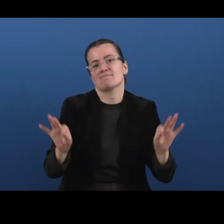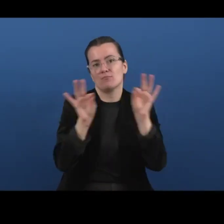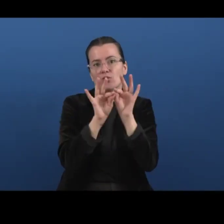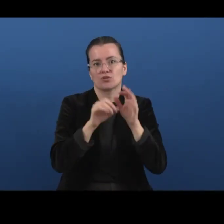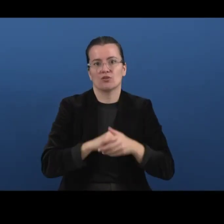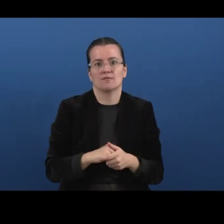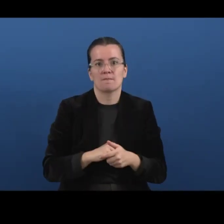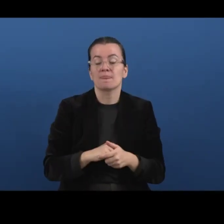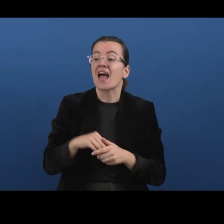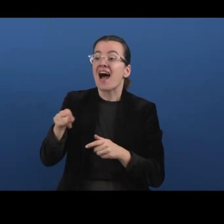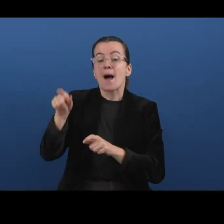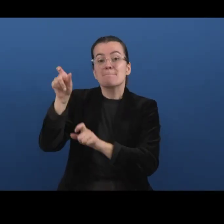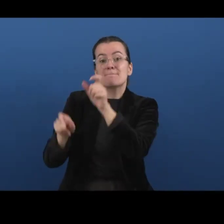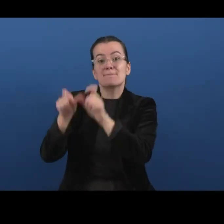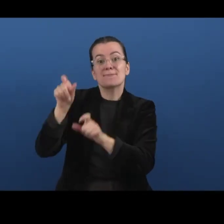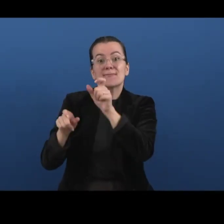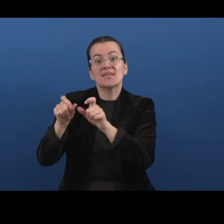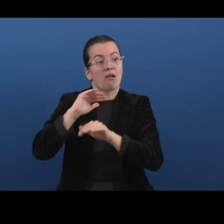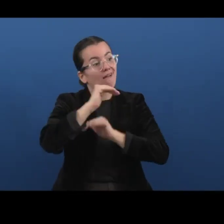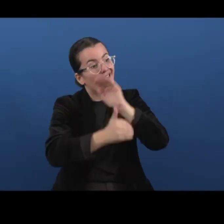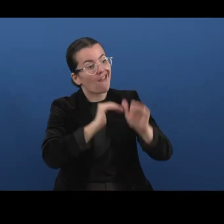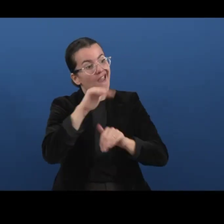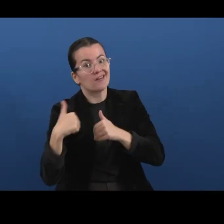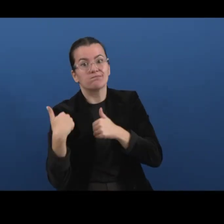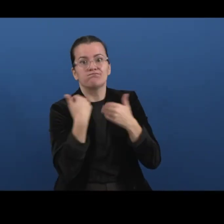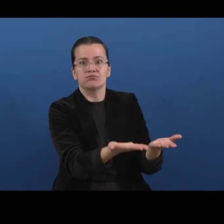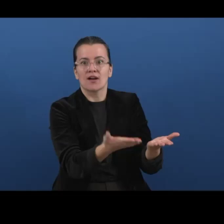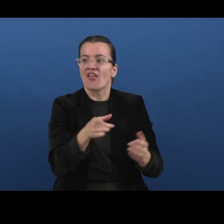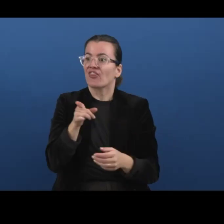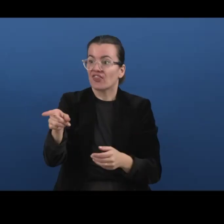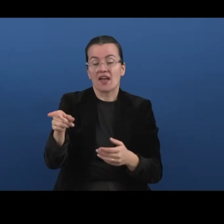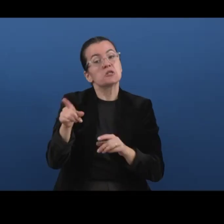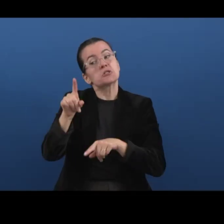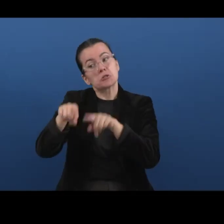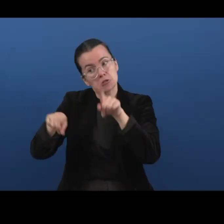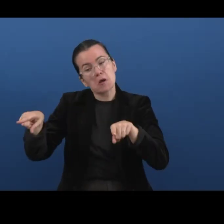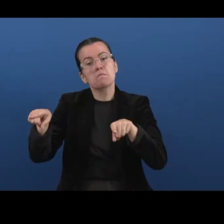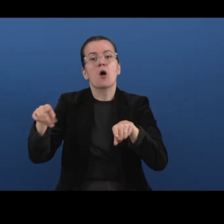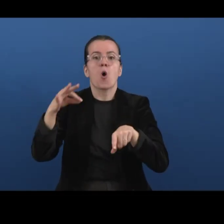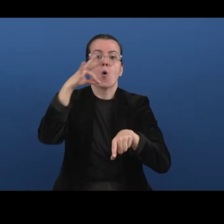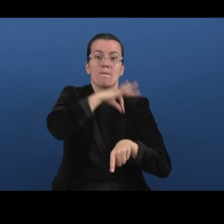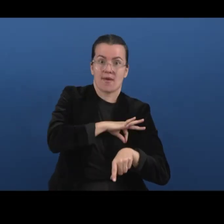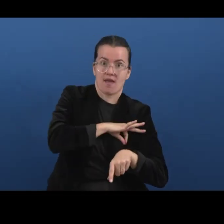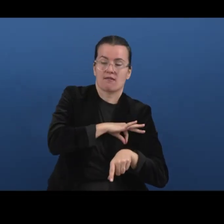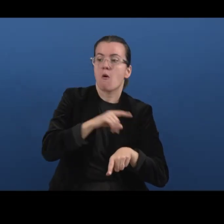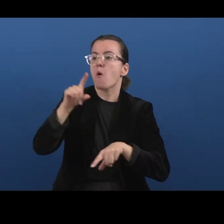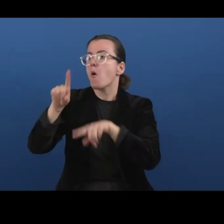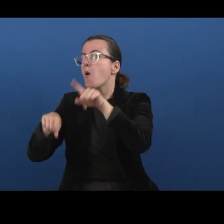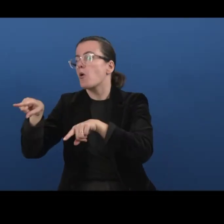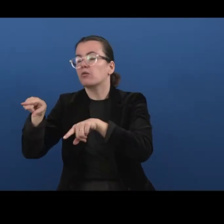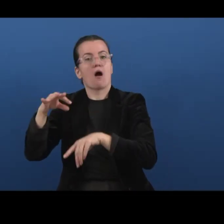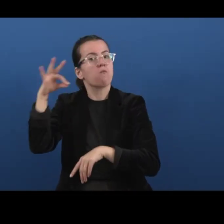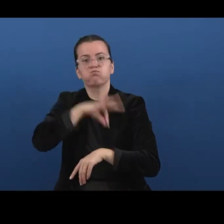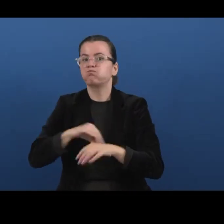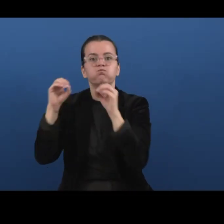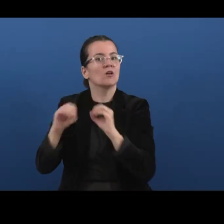provide care, unpaid and paid care, happens in decent working conditions, right? So those who have